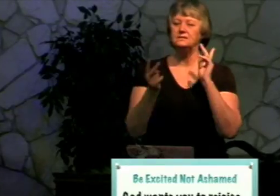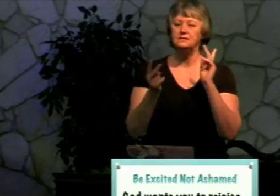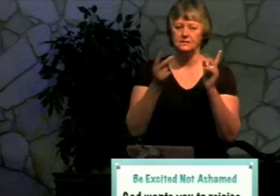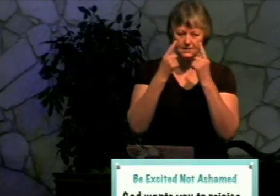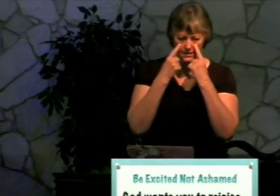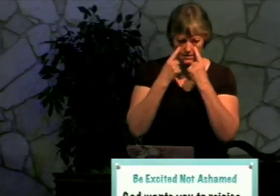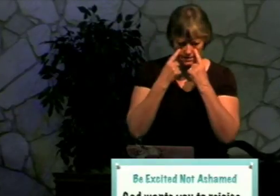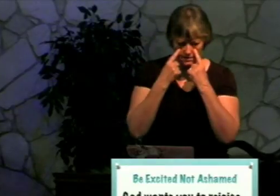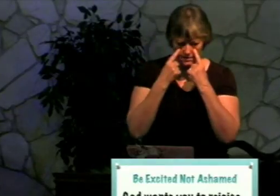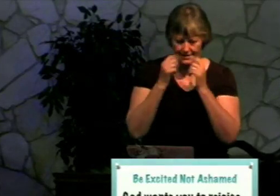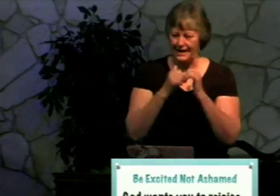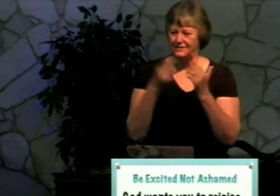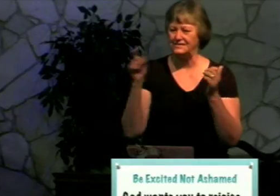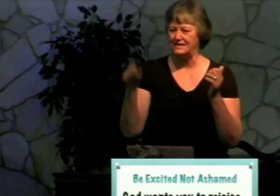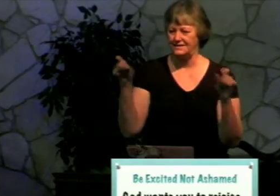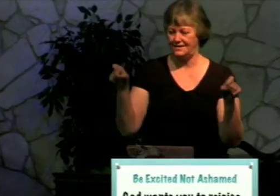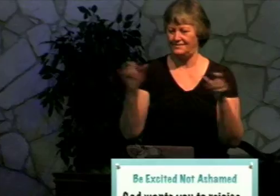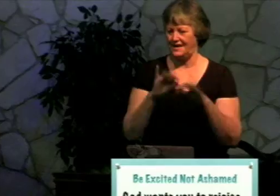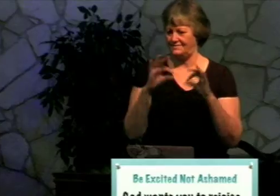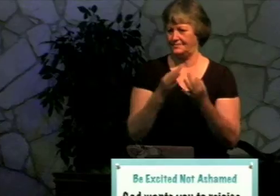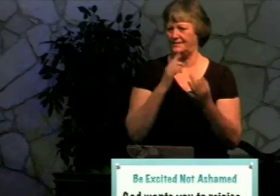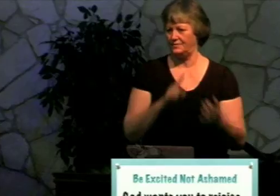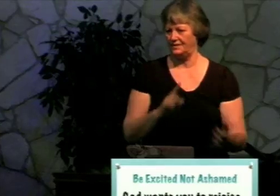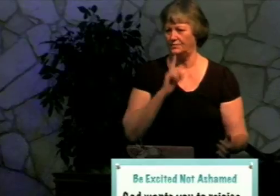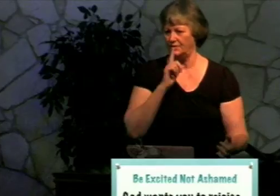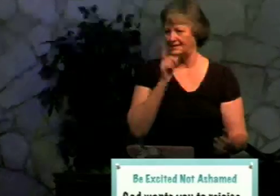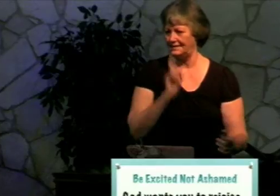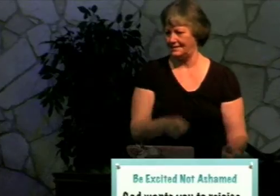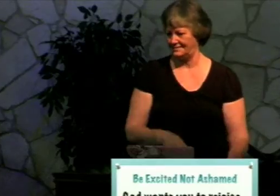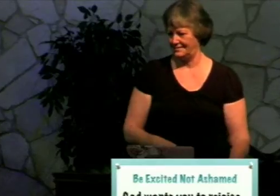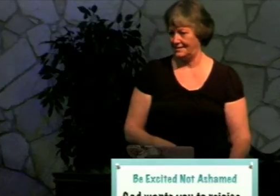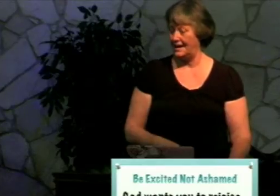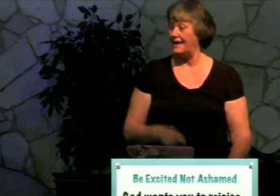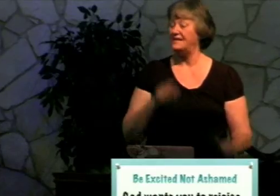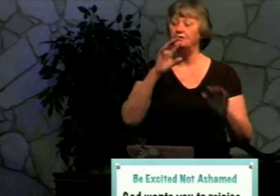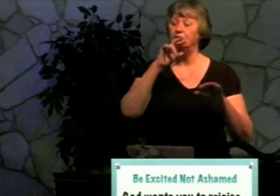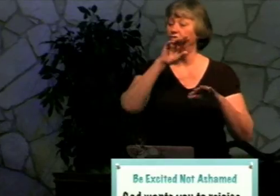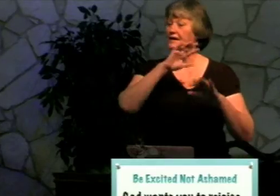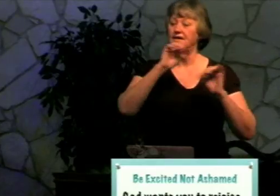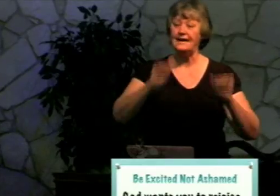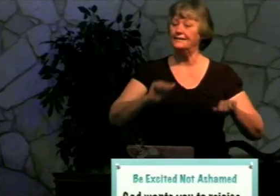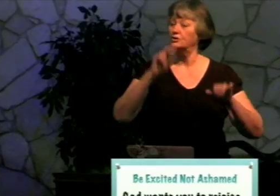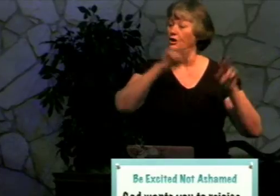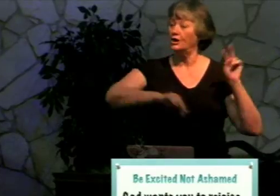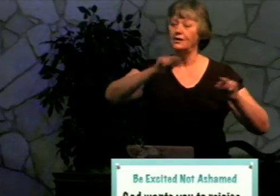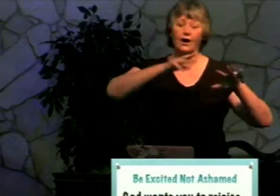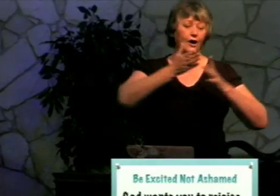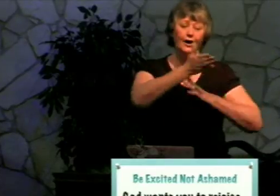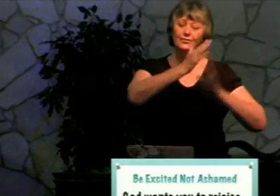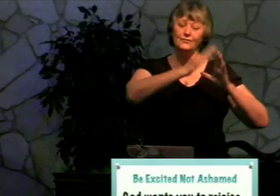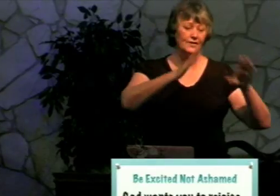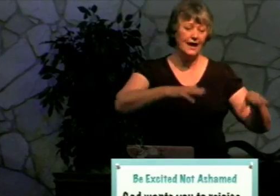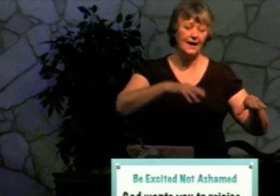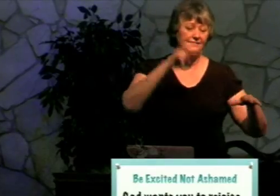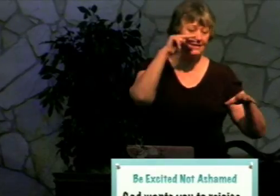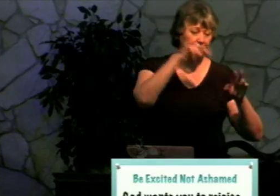see how needy that family really is. And they can look all through their house. They can